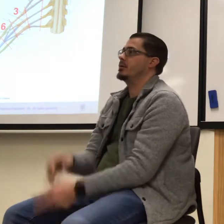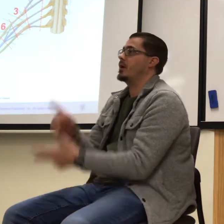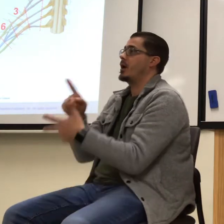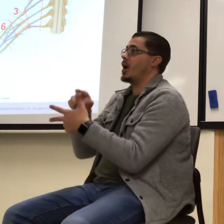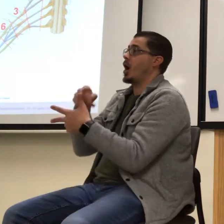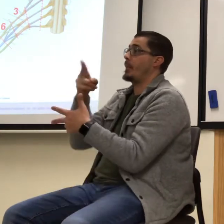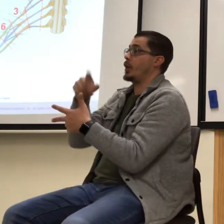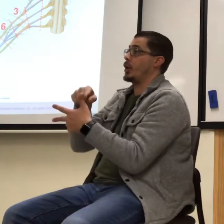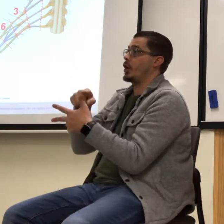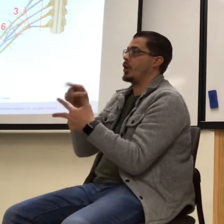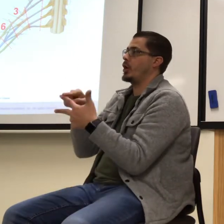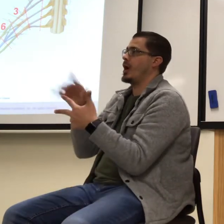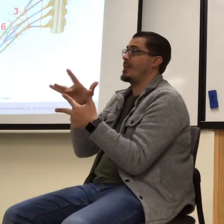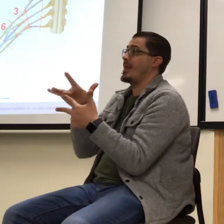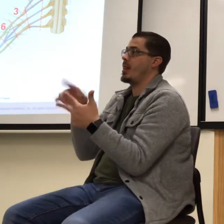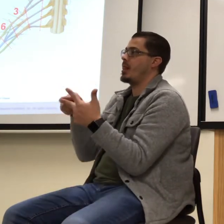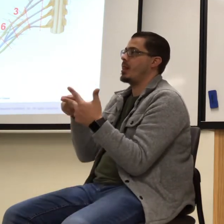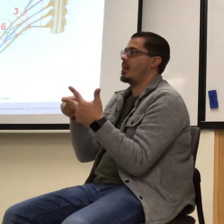middle,